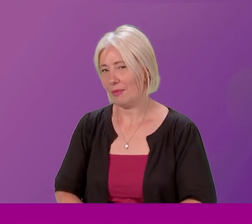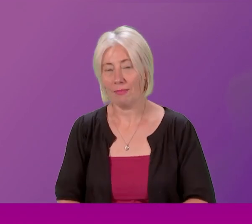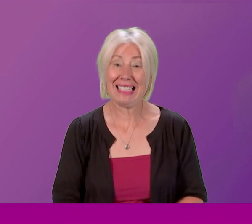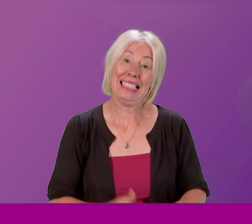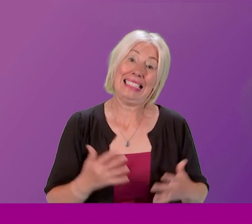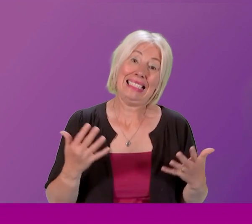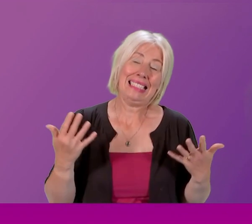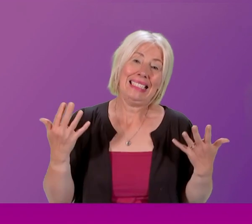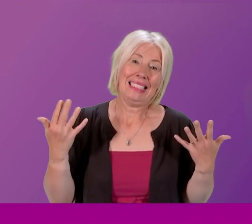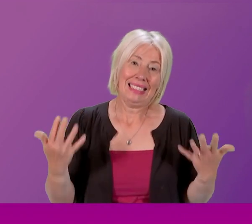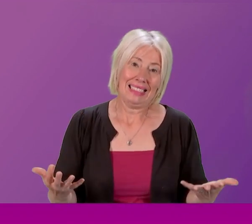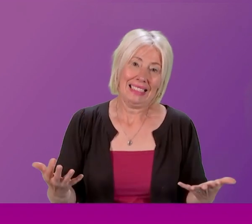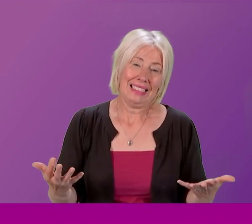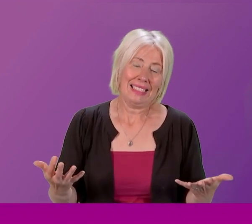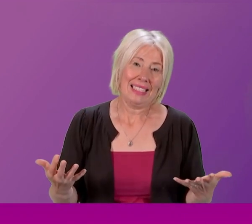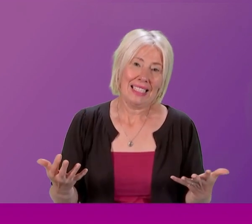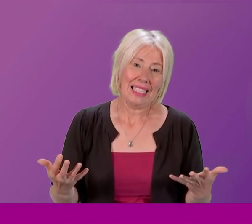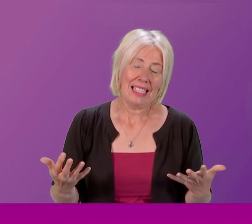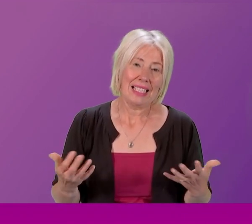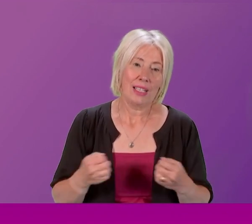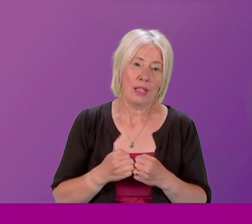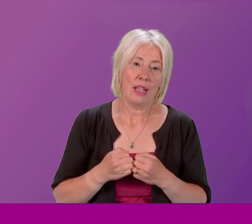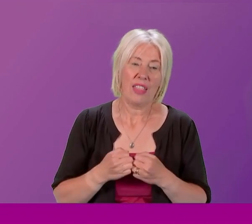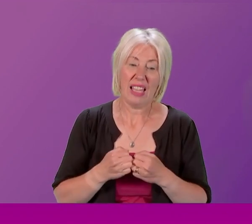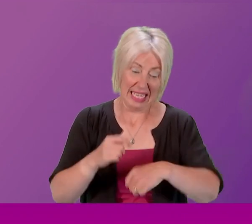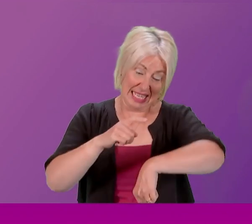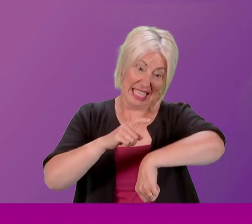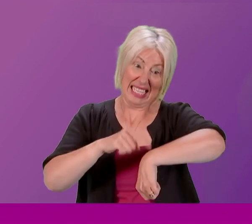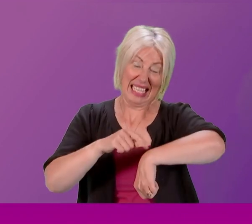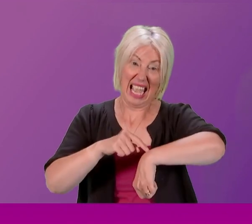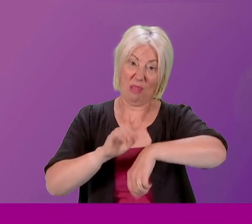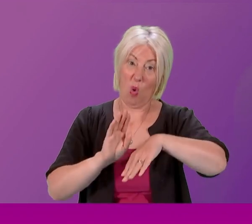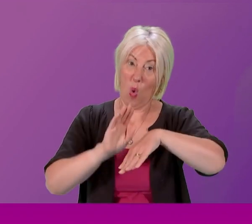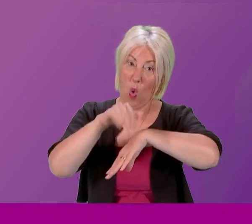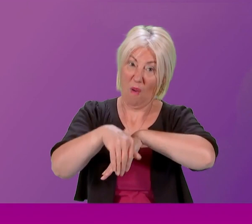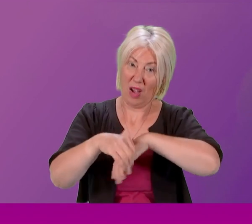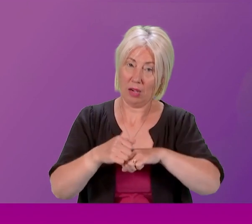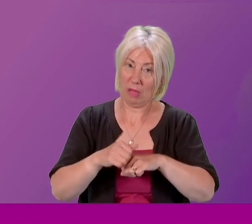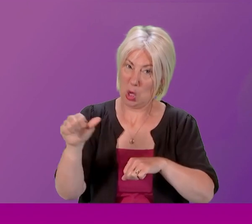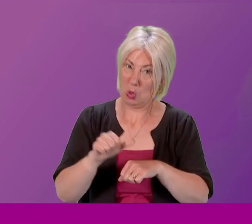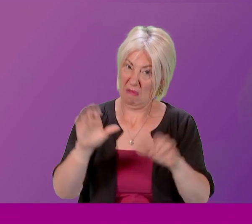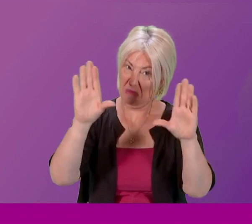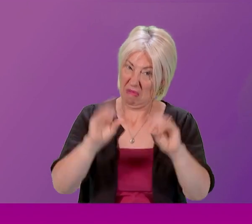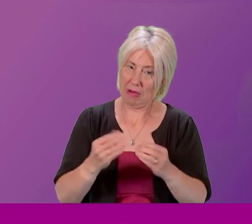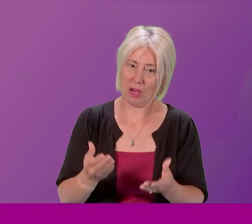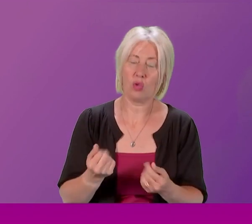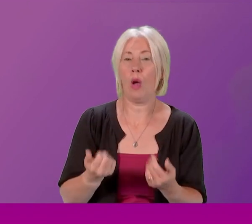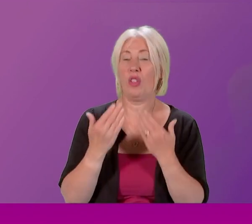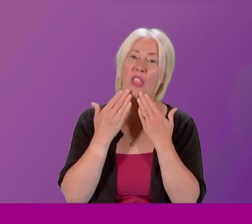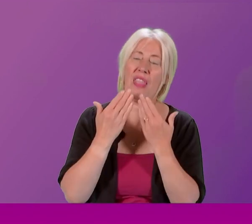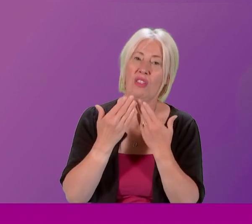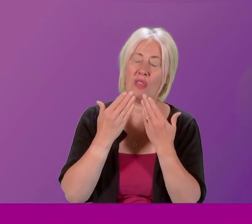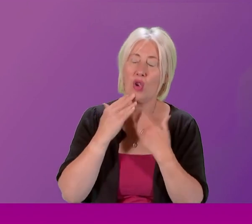I'm afraid we have, I think, now gone beyond the time I was supposed to start winding up. So can I thank you